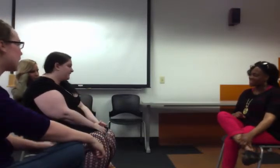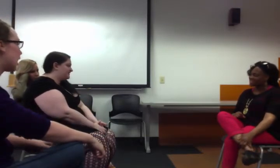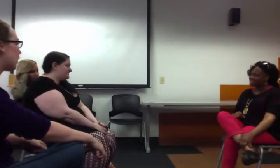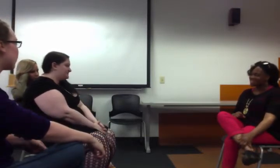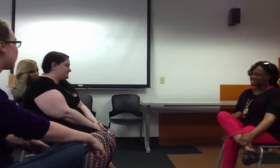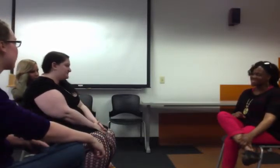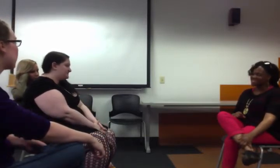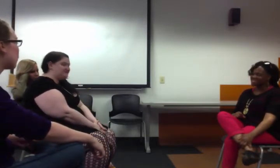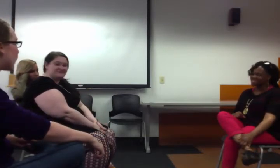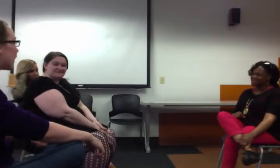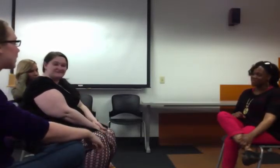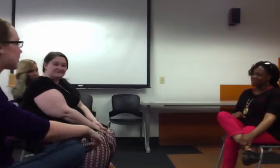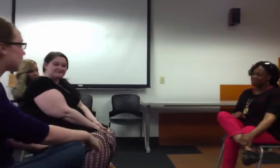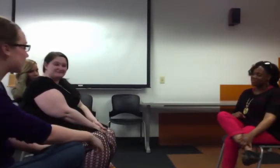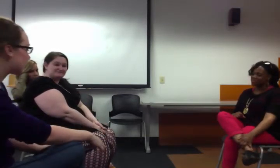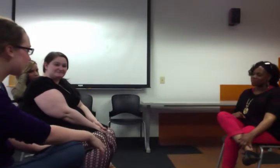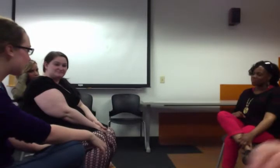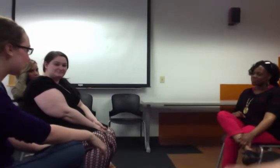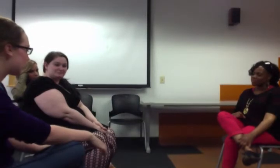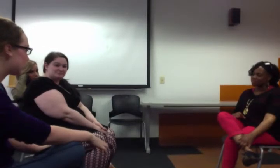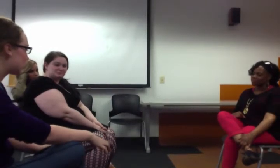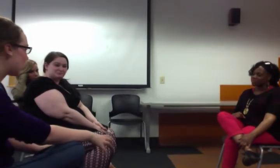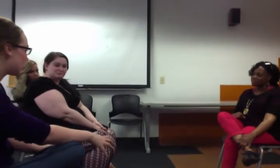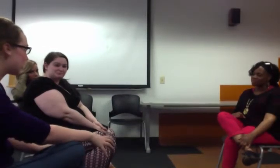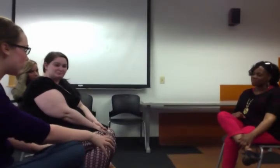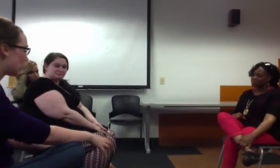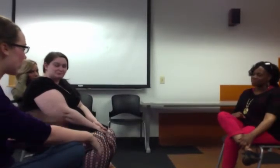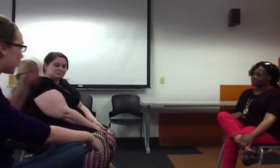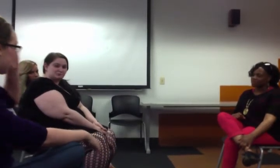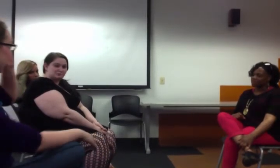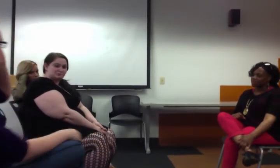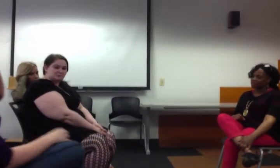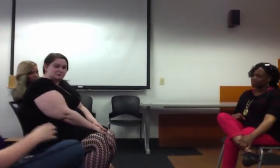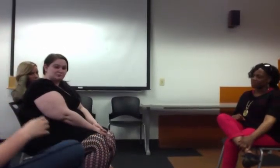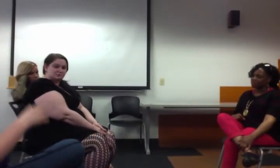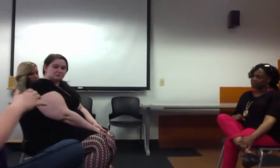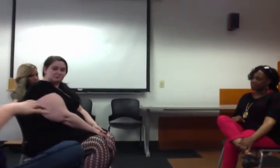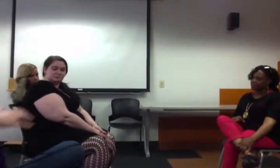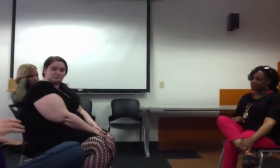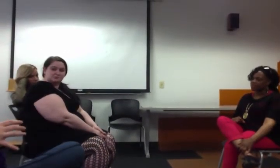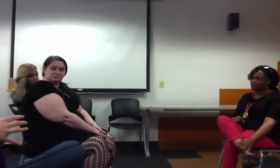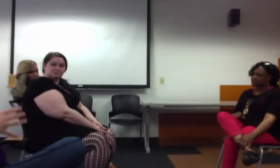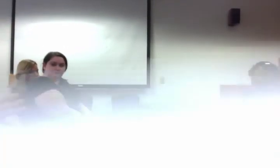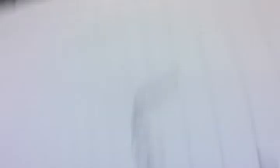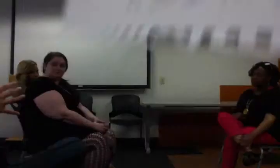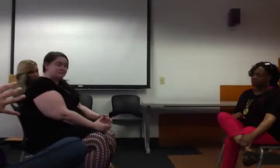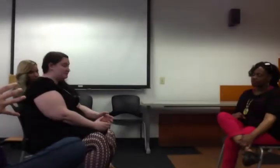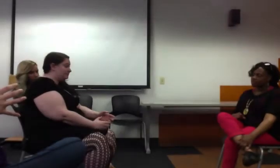Awesome. But it's definitely the only thing with bringing in interpreters is they have to make sure they have enough,